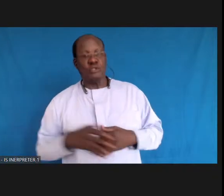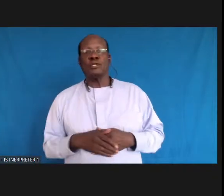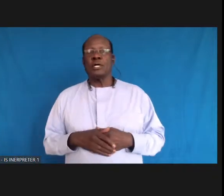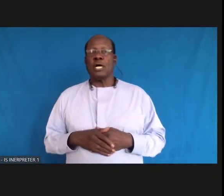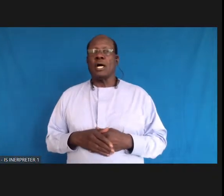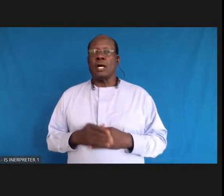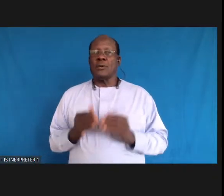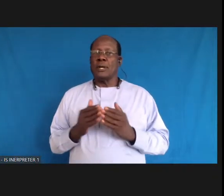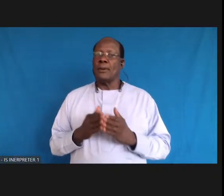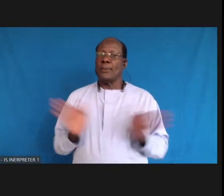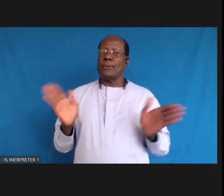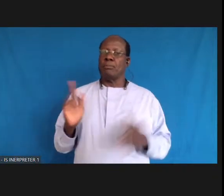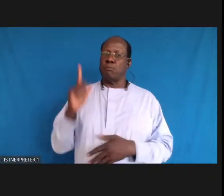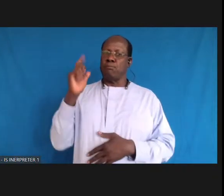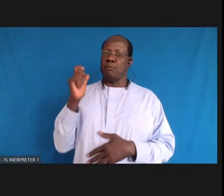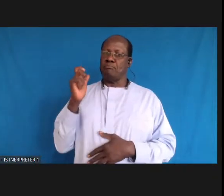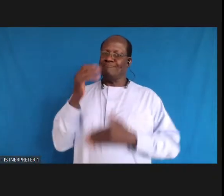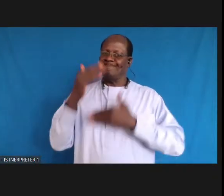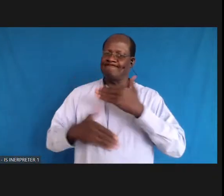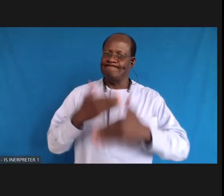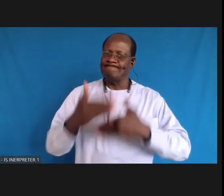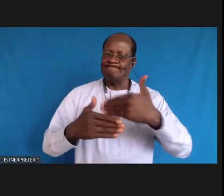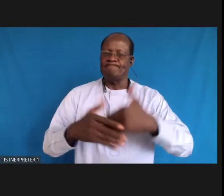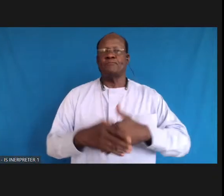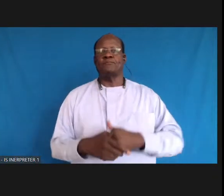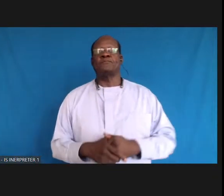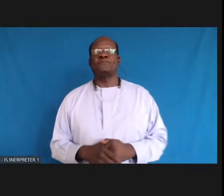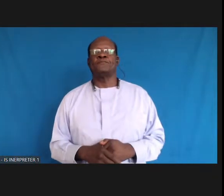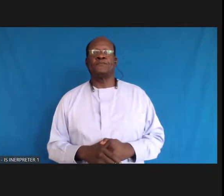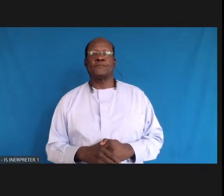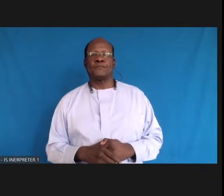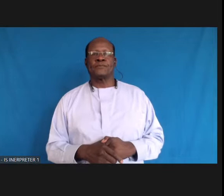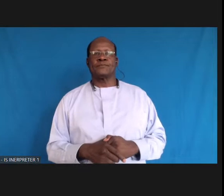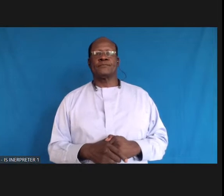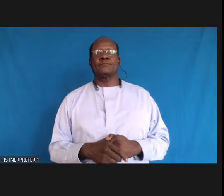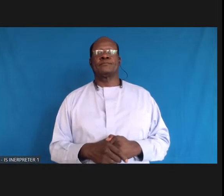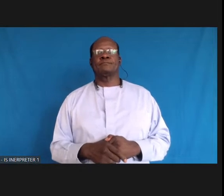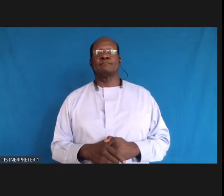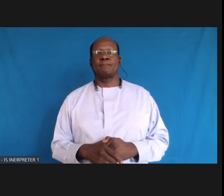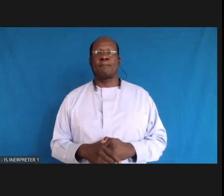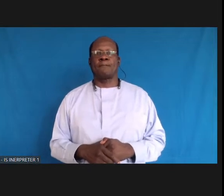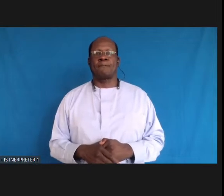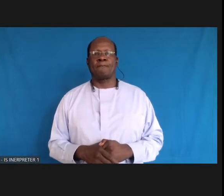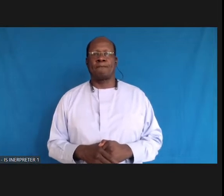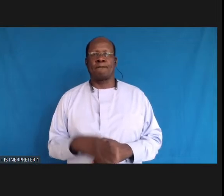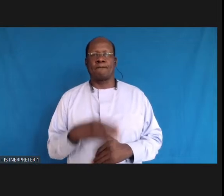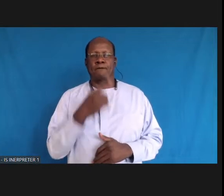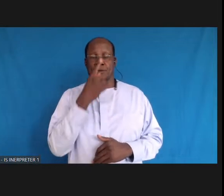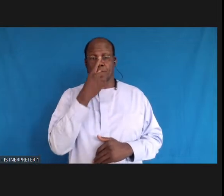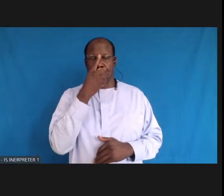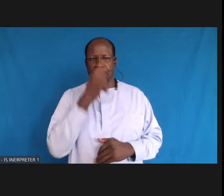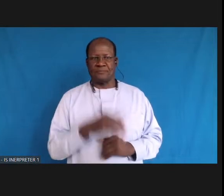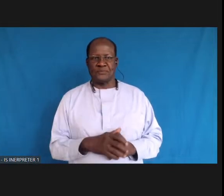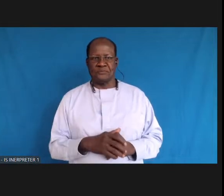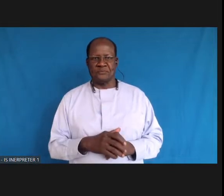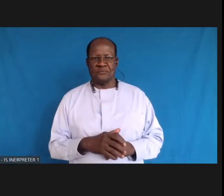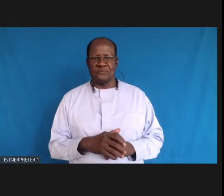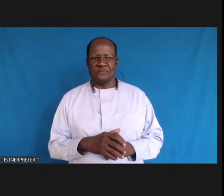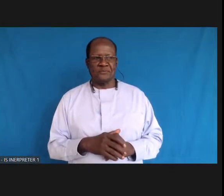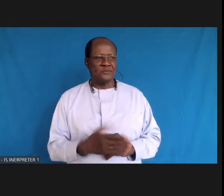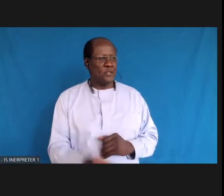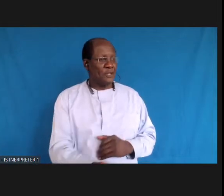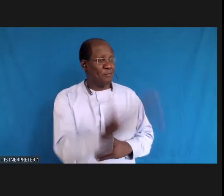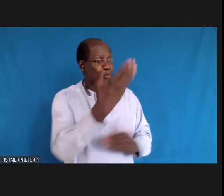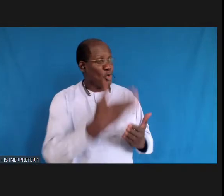and give the floor to the first ones in the panel. Good morning, distinguished